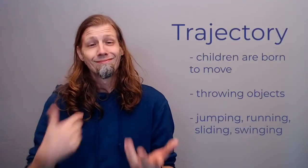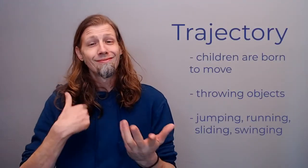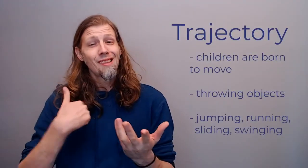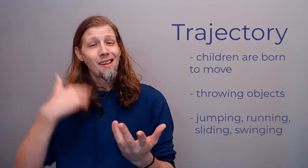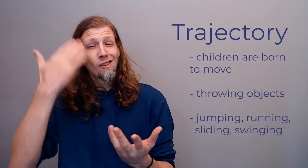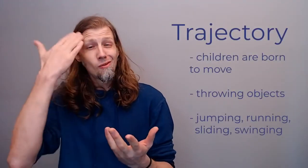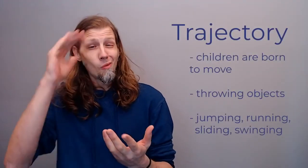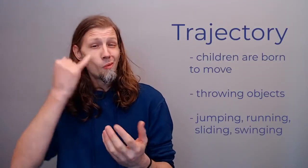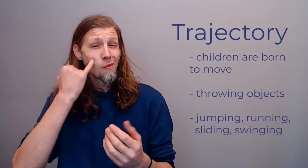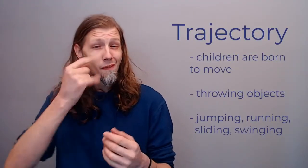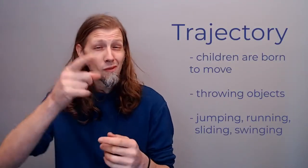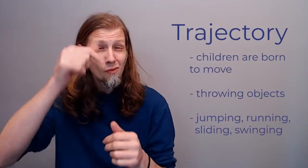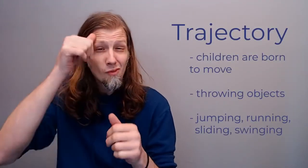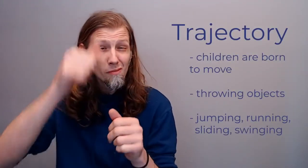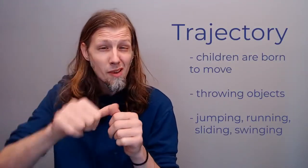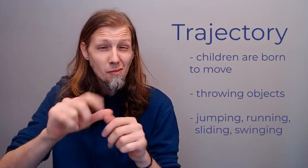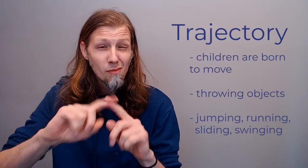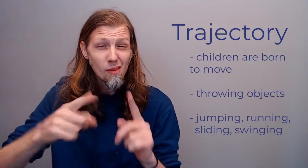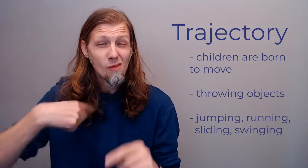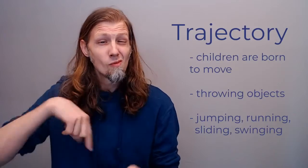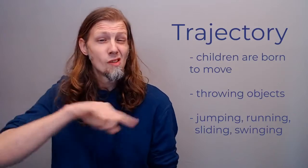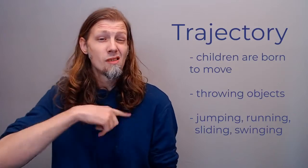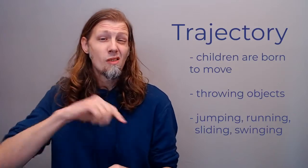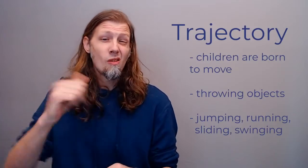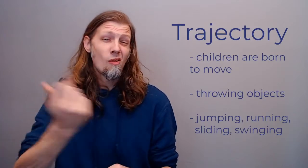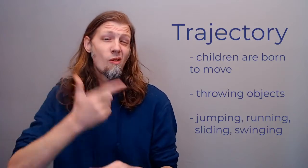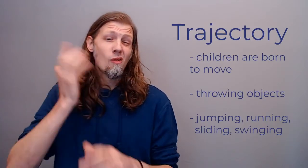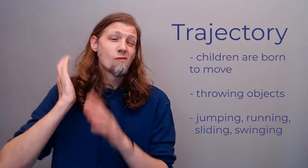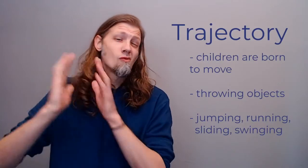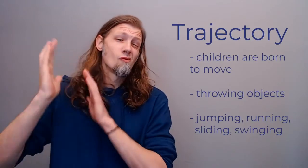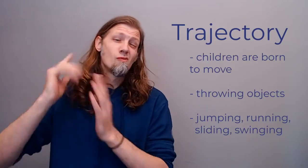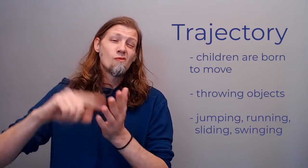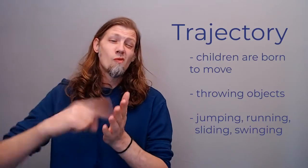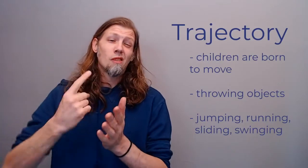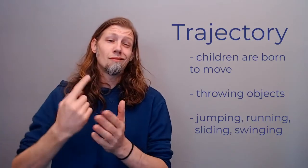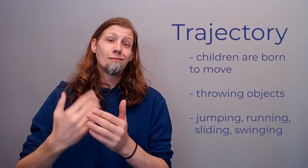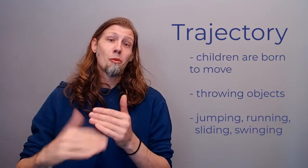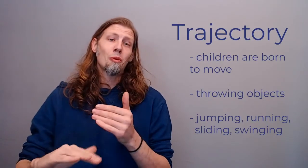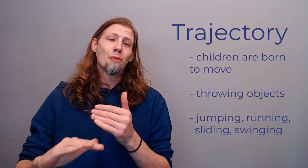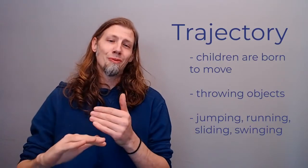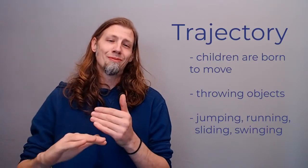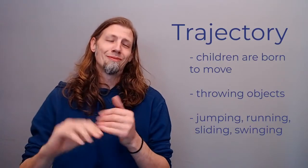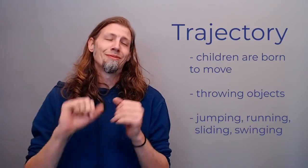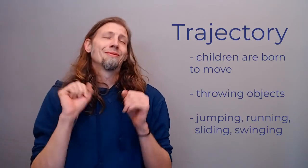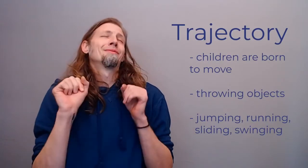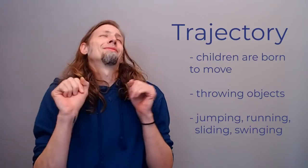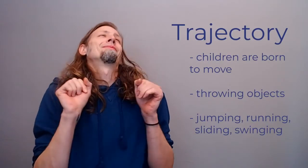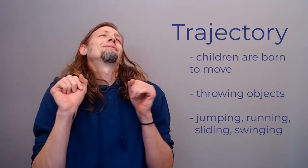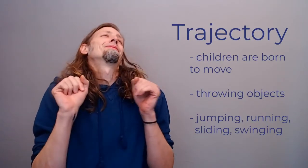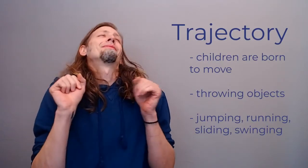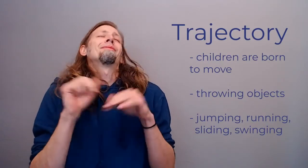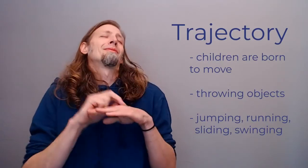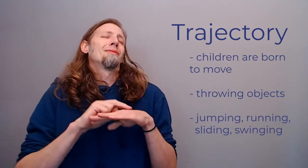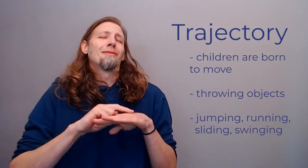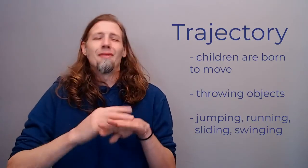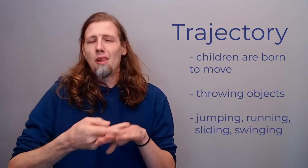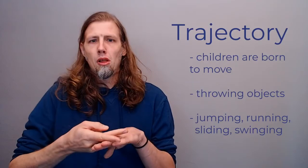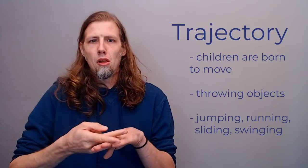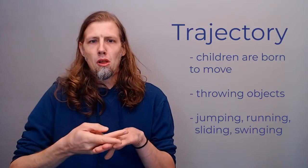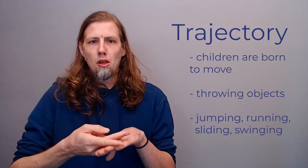I don't know that you can remember what it was like, but at one time, we all were children, just babes, and had to learn how